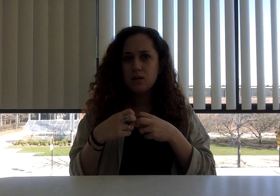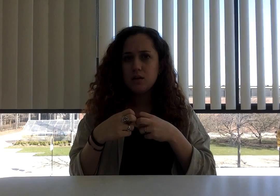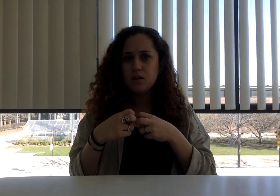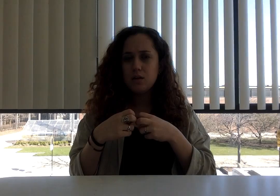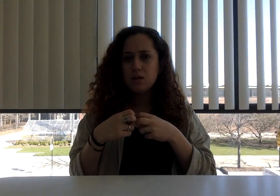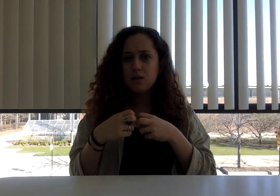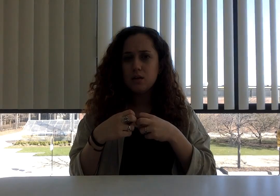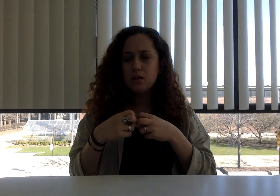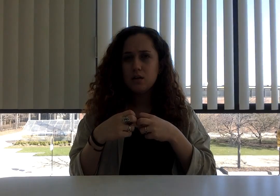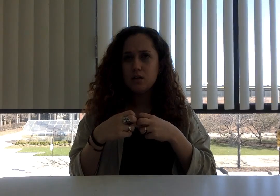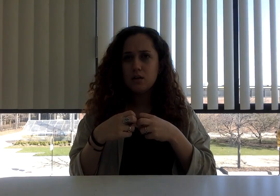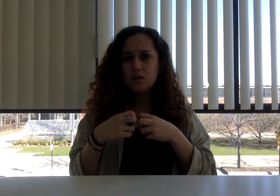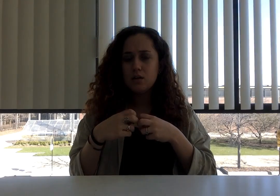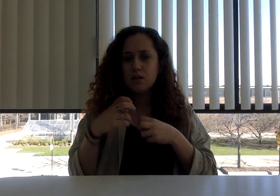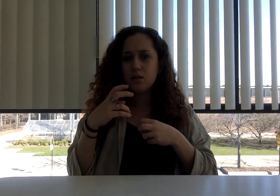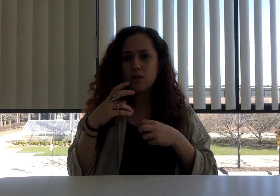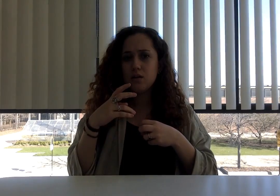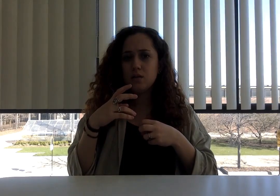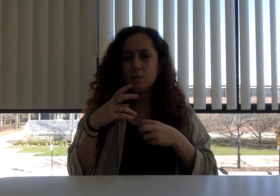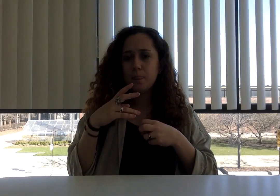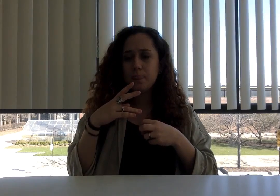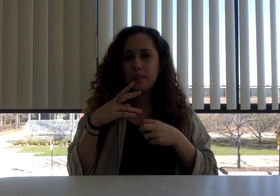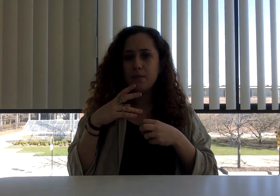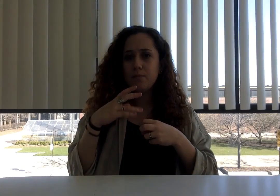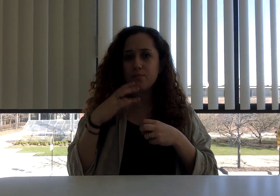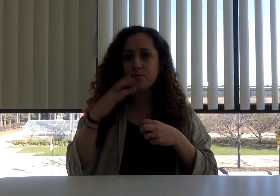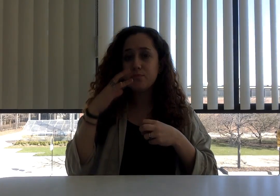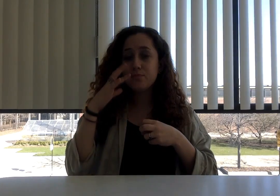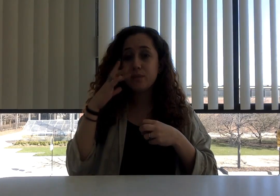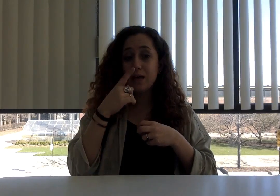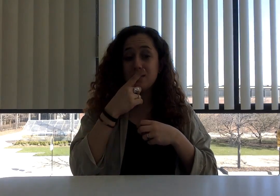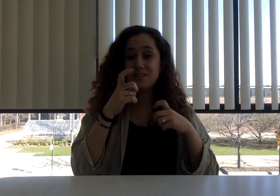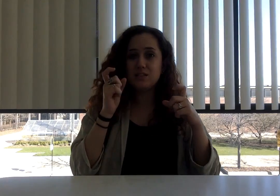your grade, you're missing the bigger point.